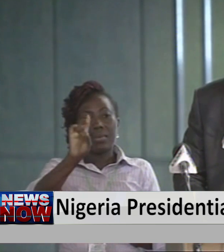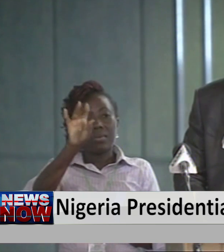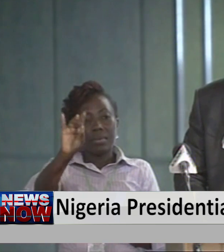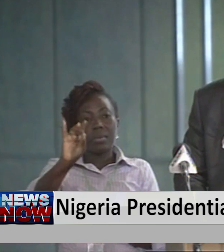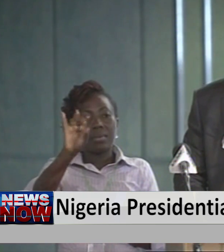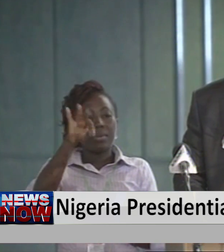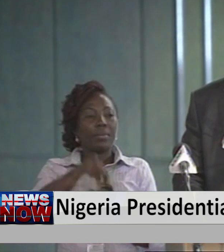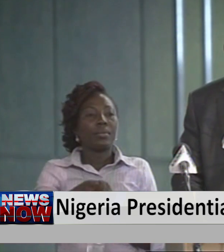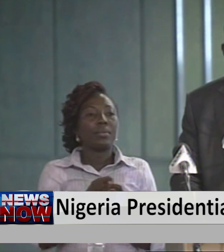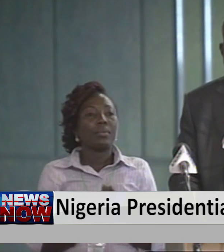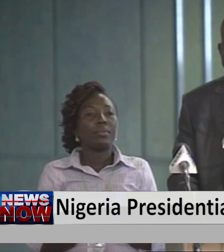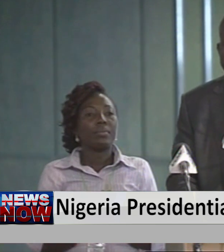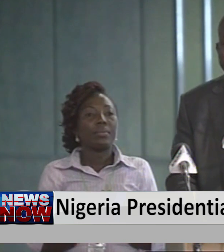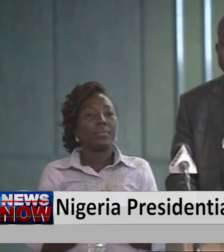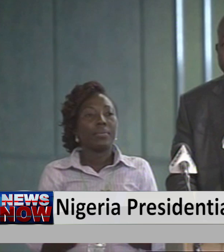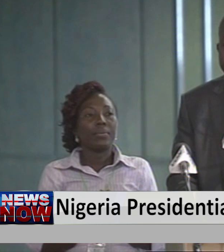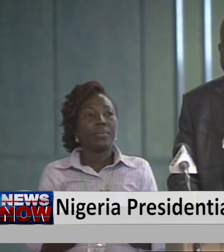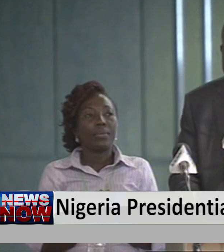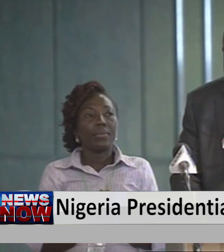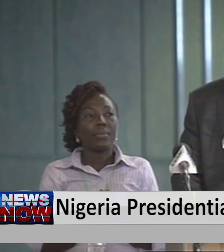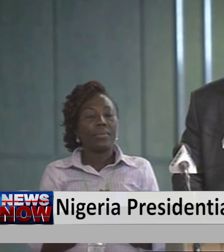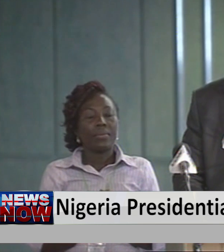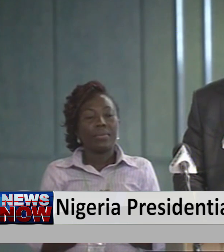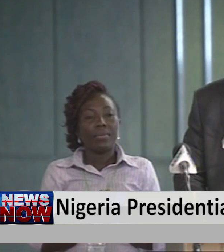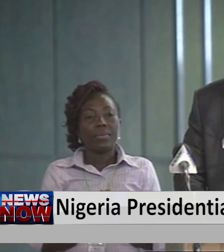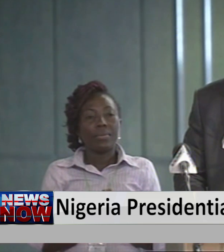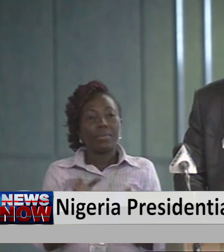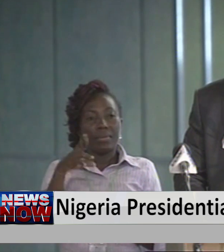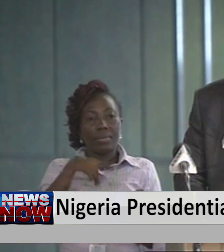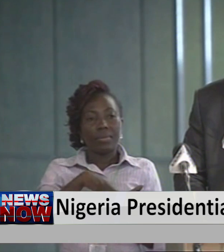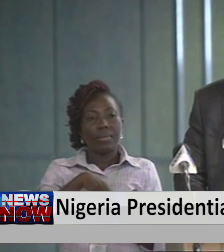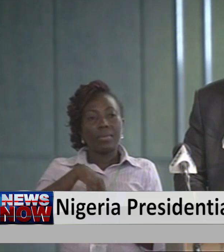478 votes. I repeat,